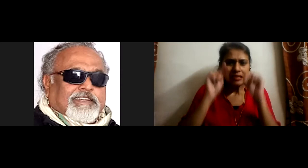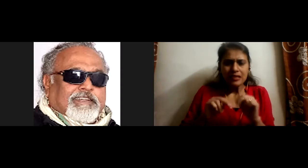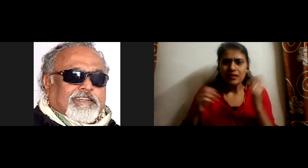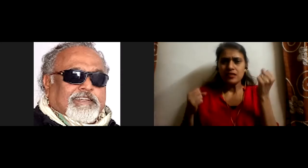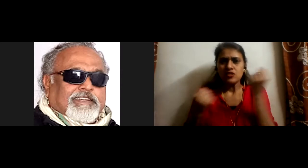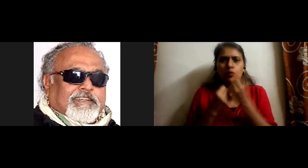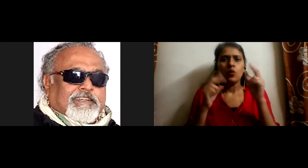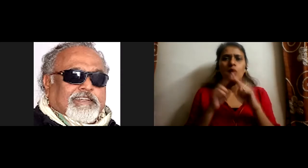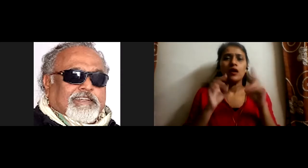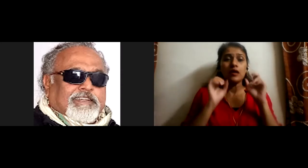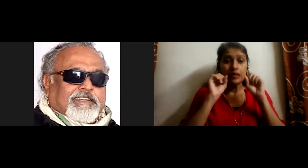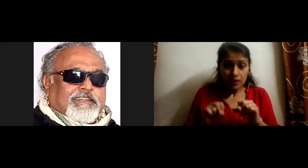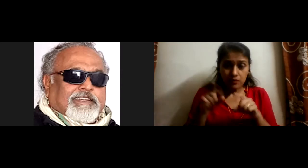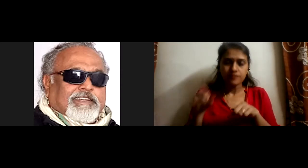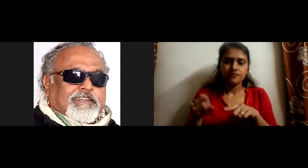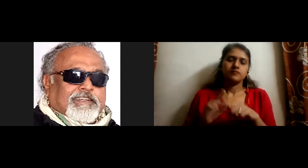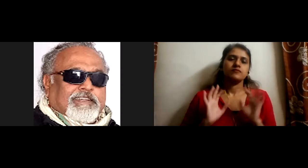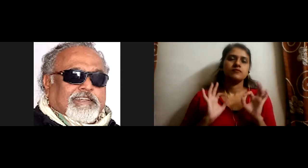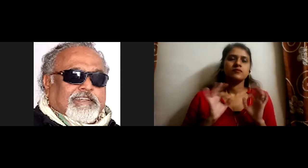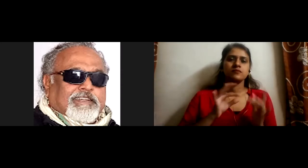this is another plethora.